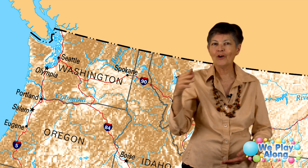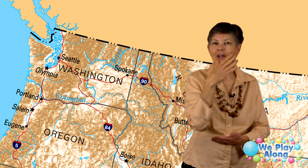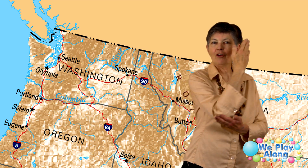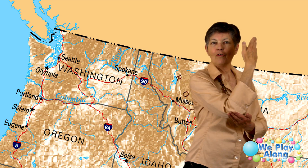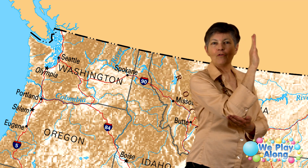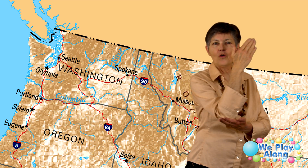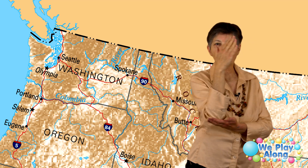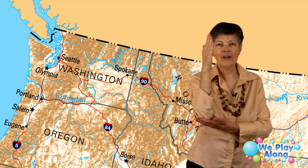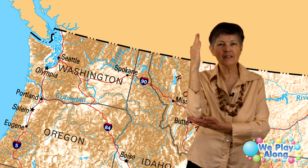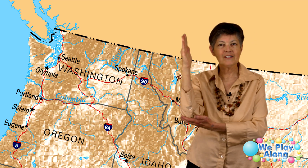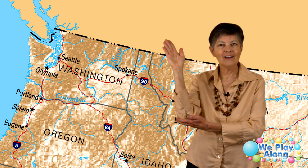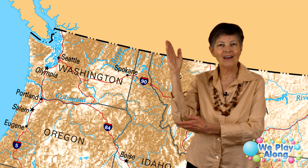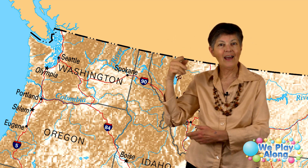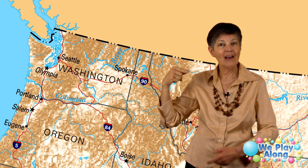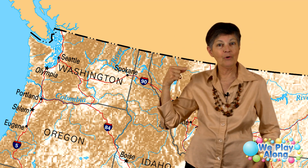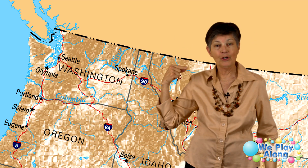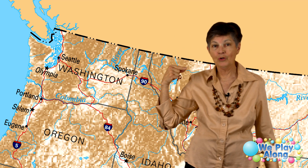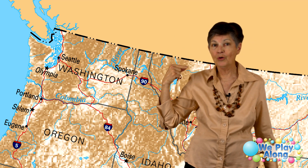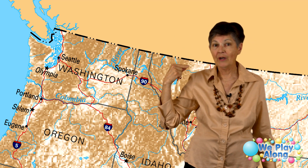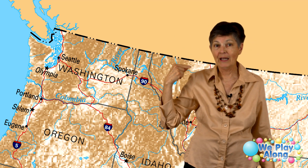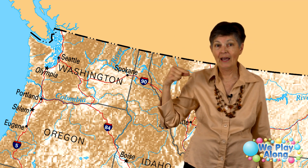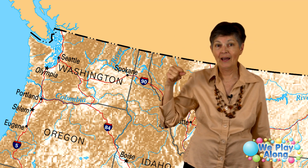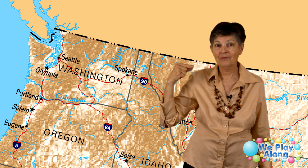verdant forest, and we're going to do green again.